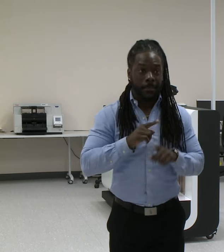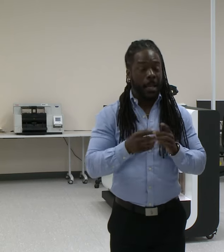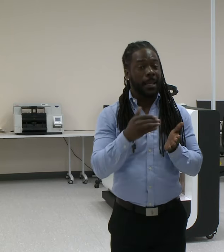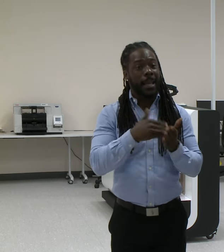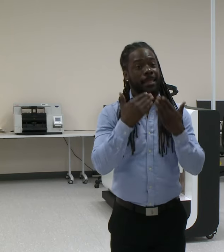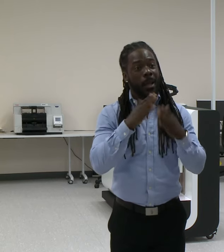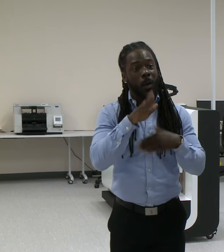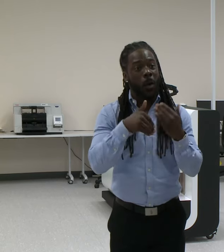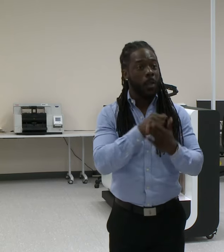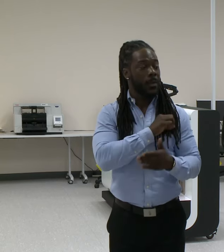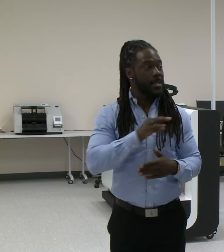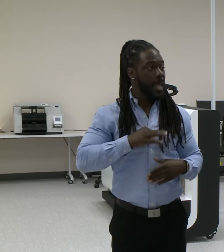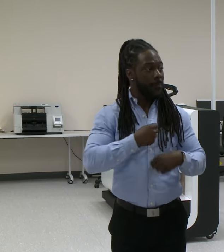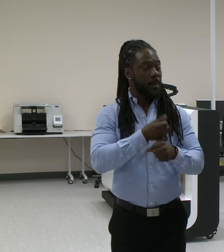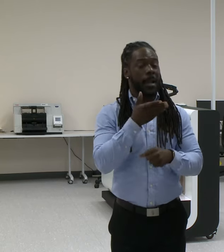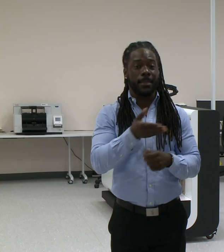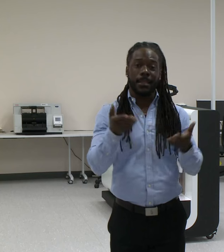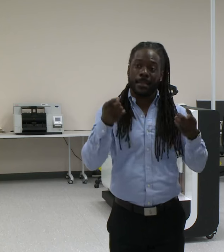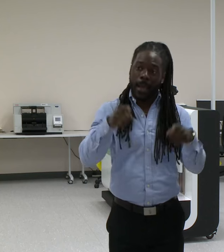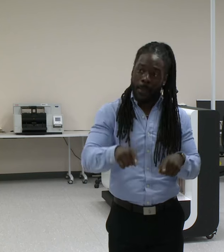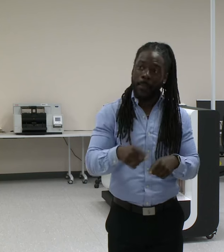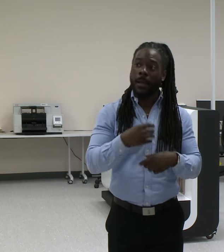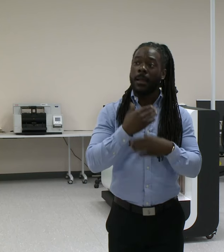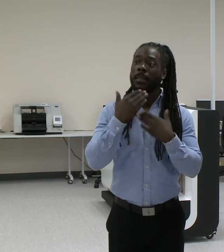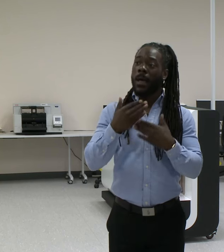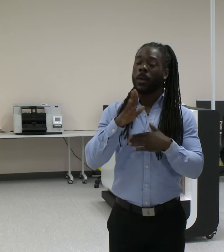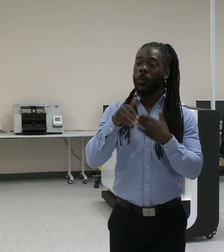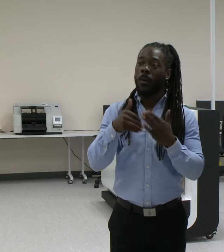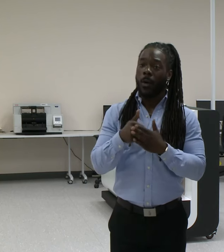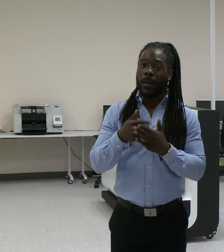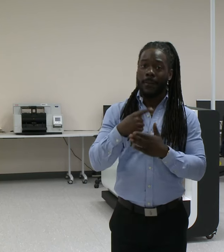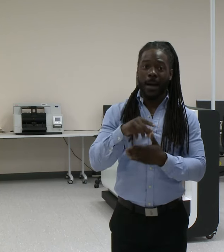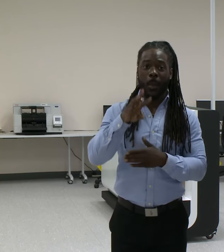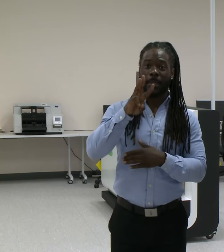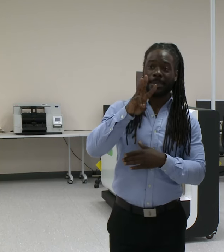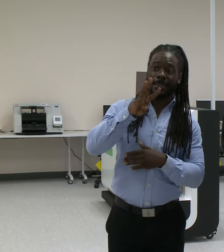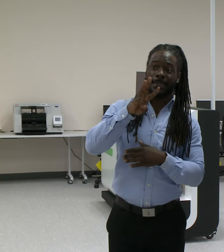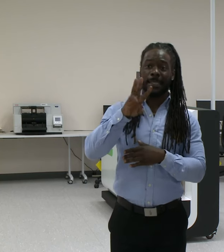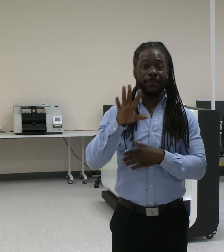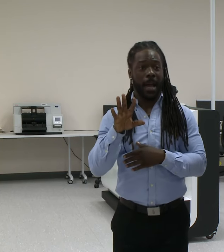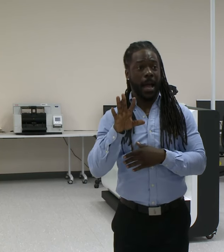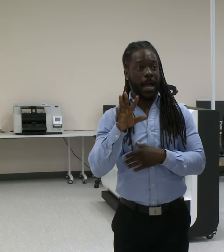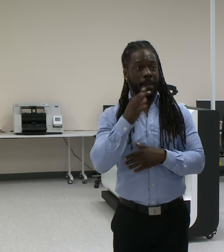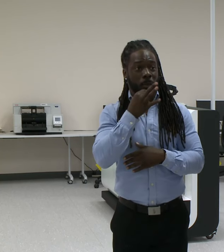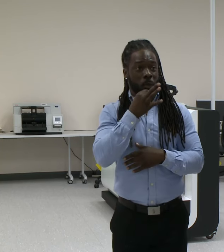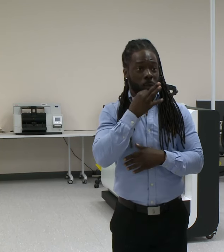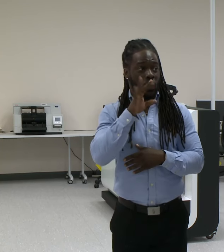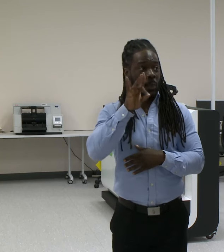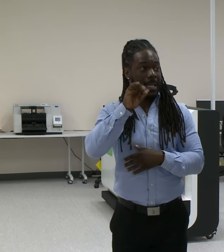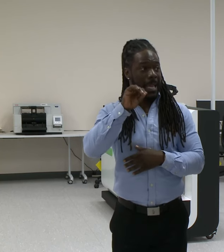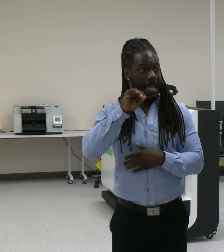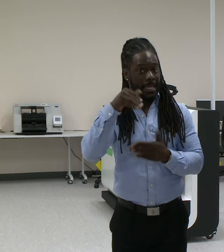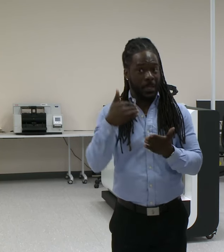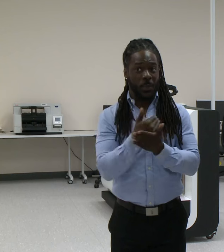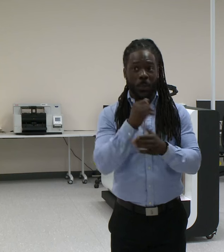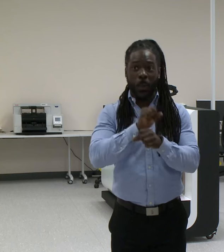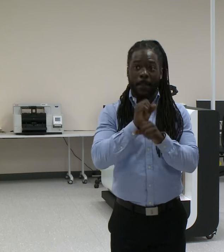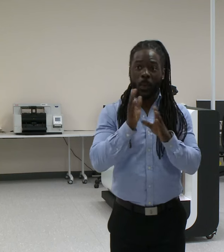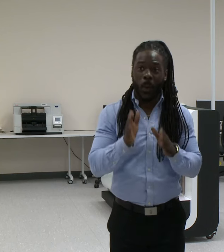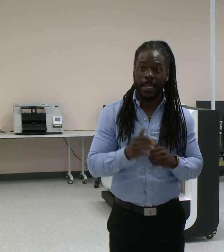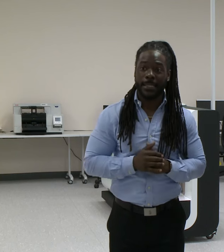staff that made this happen. Thank you to all of our, 65, will soon be 80 new